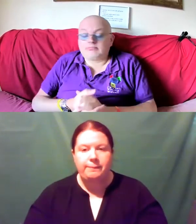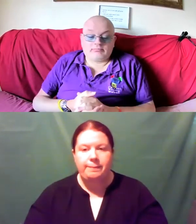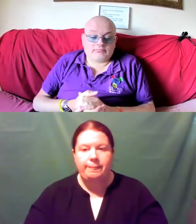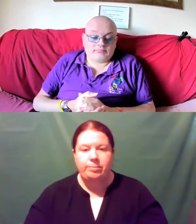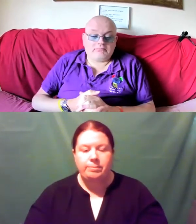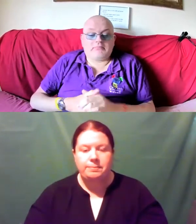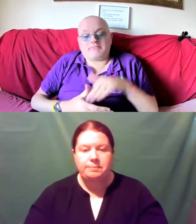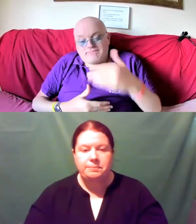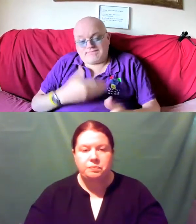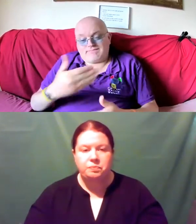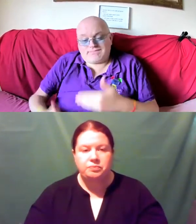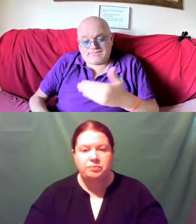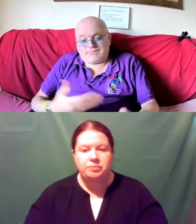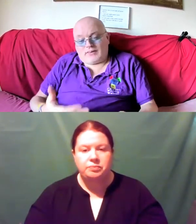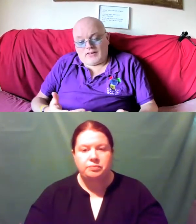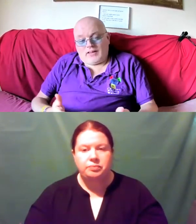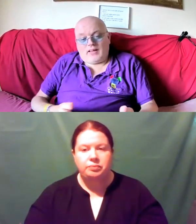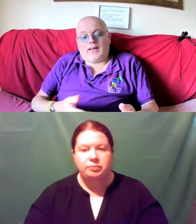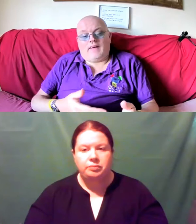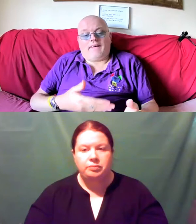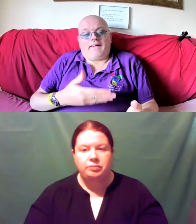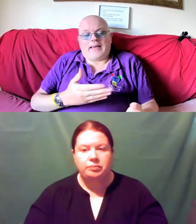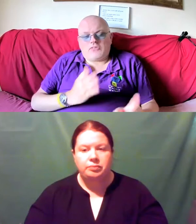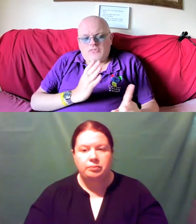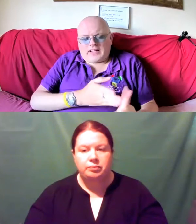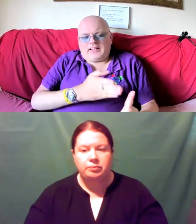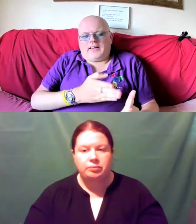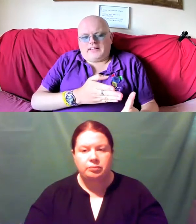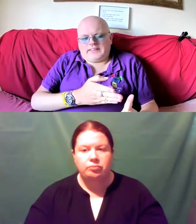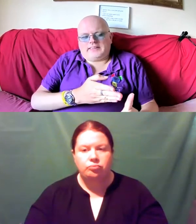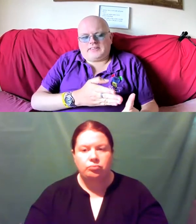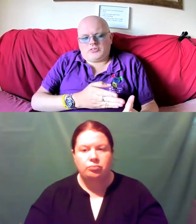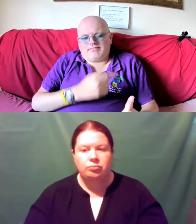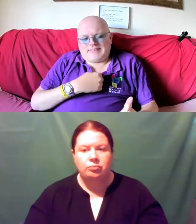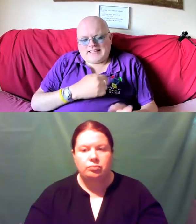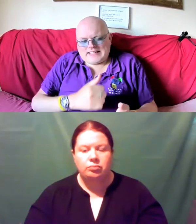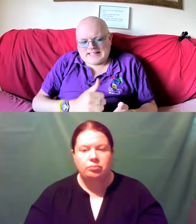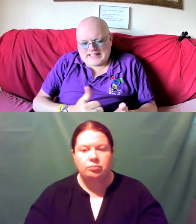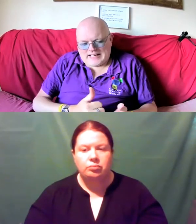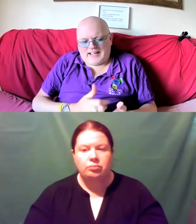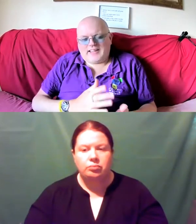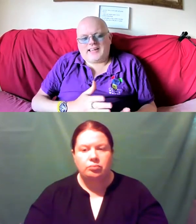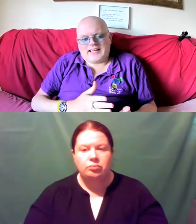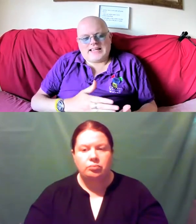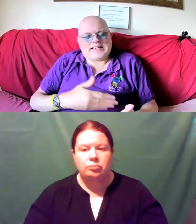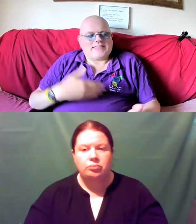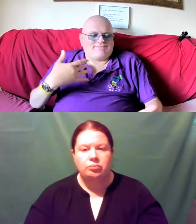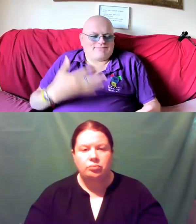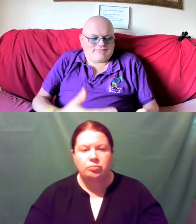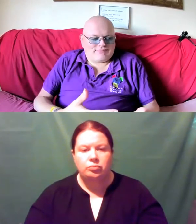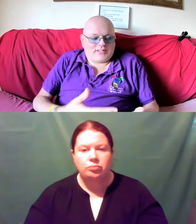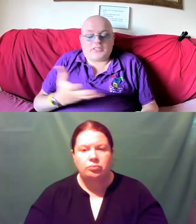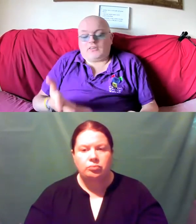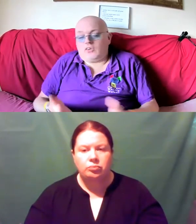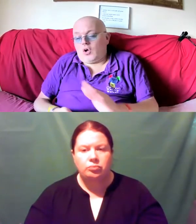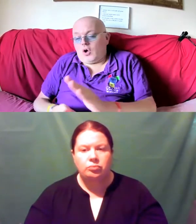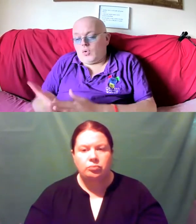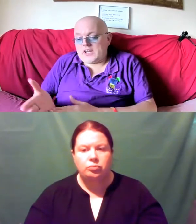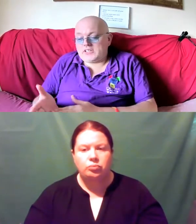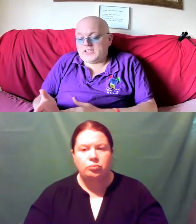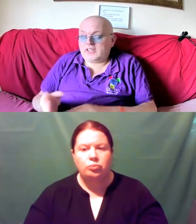some years to be able to recognize that and articulate it. So I'd actually applied to teacher training college and seminary